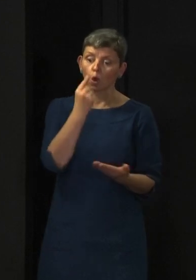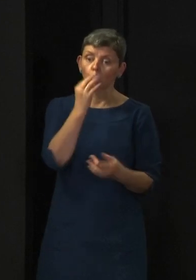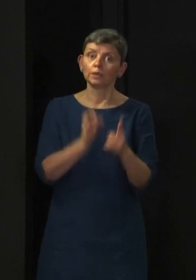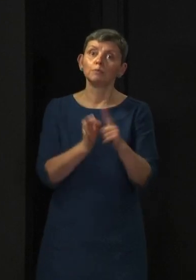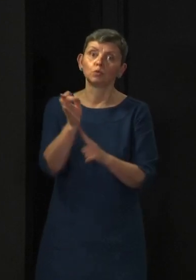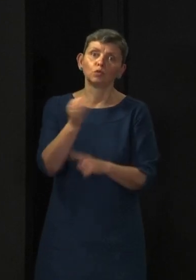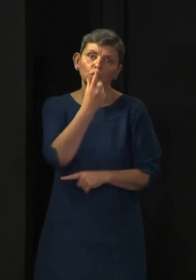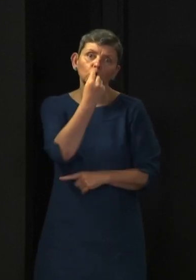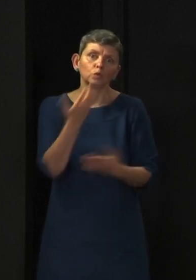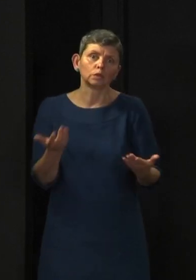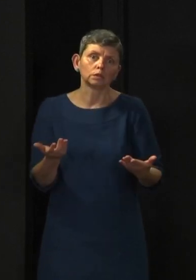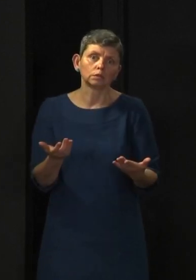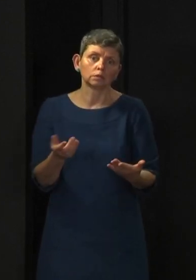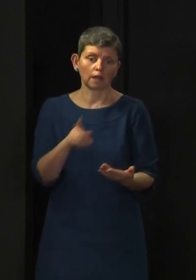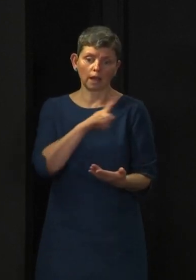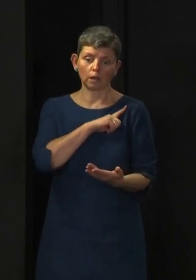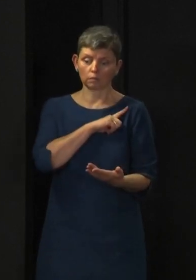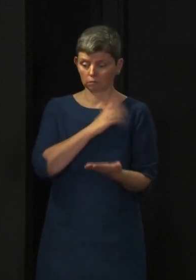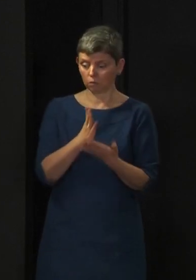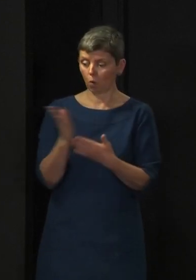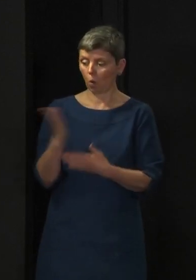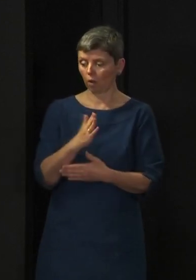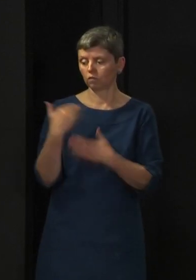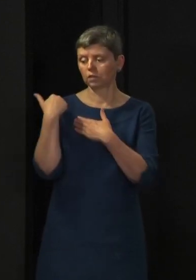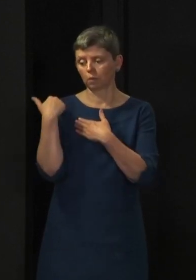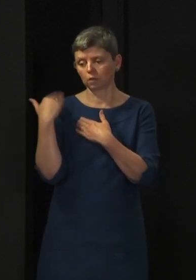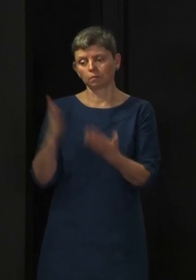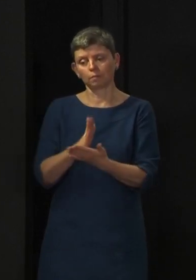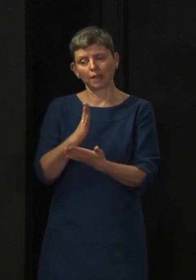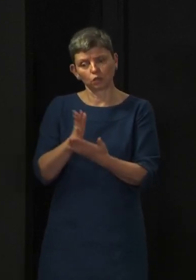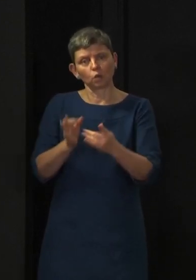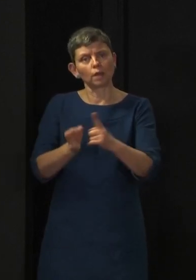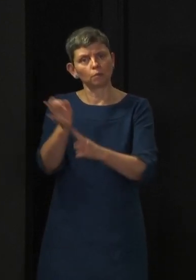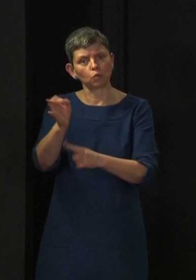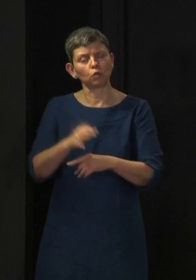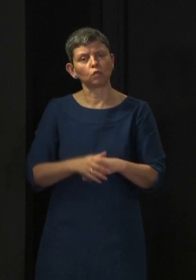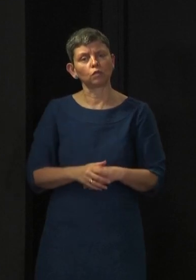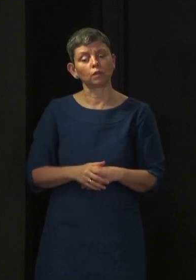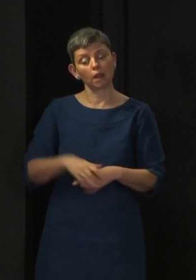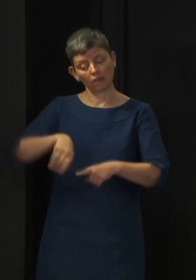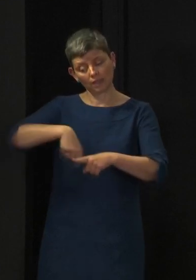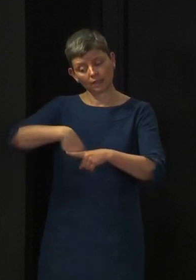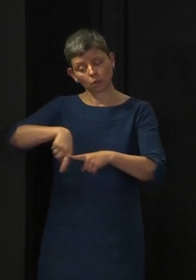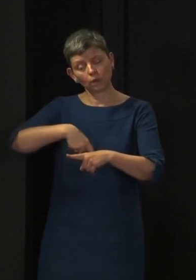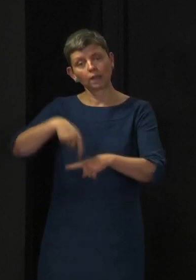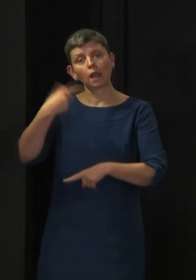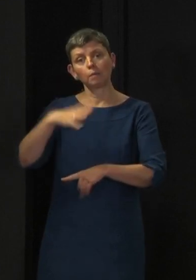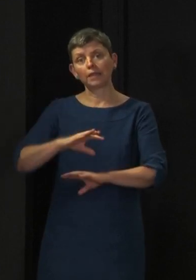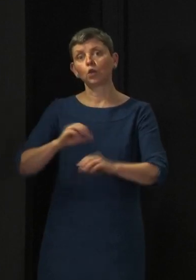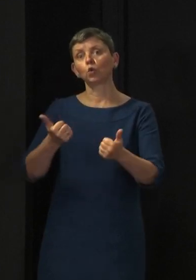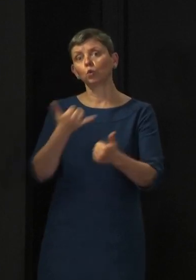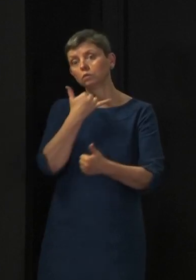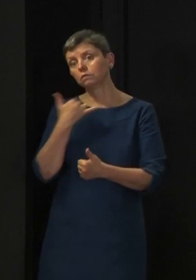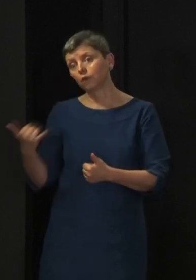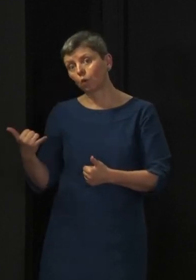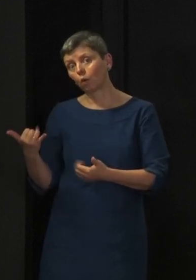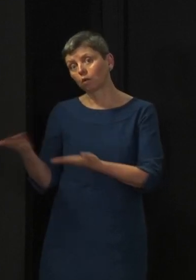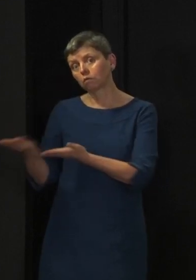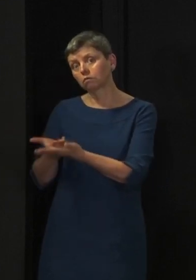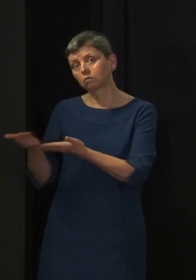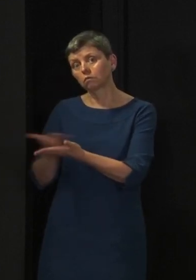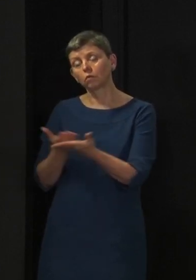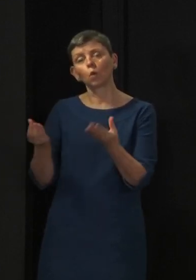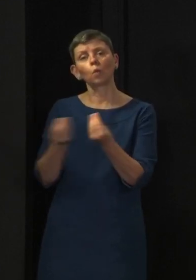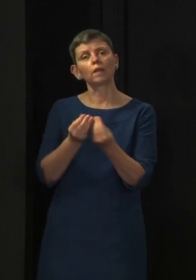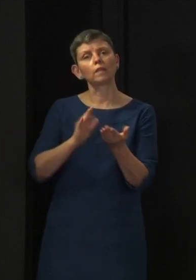and that's a responsibility on the part of all of us. I had this week a very constructive call with Michael Gove to discuss